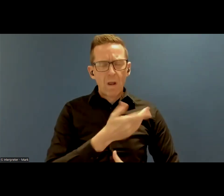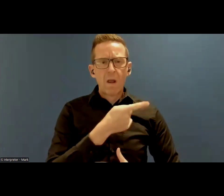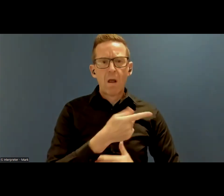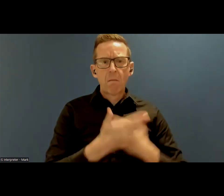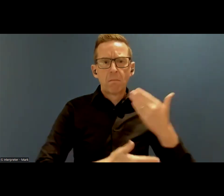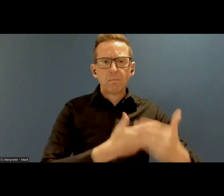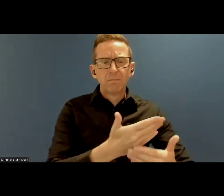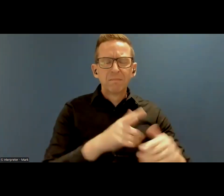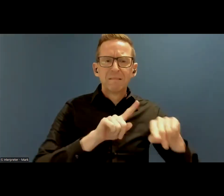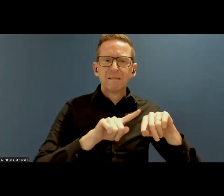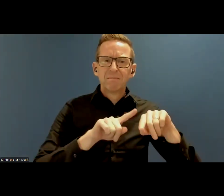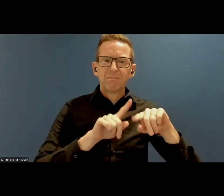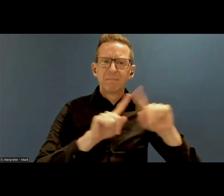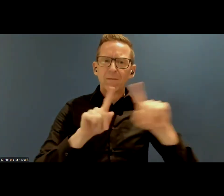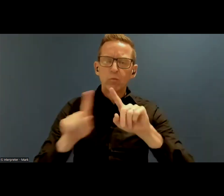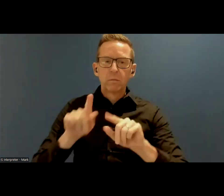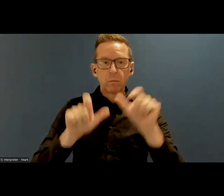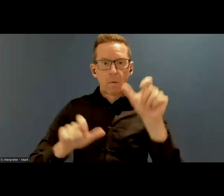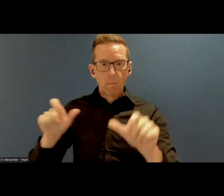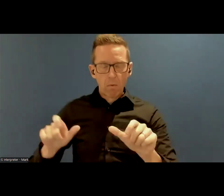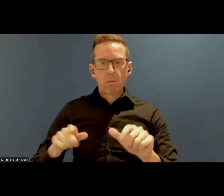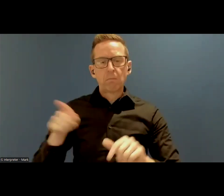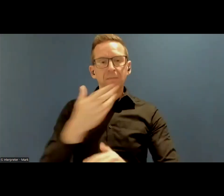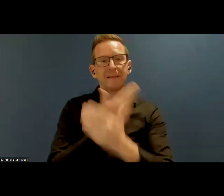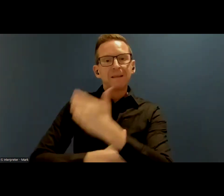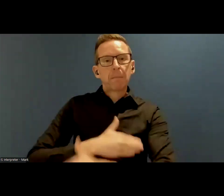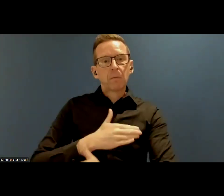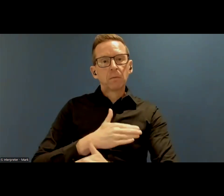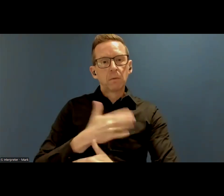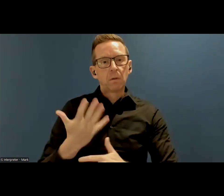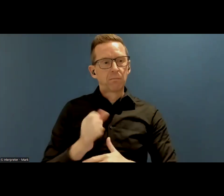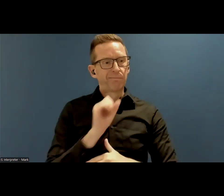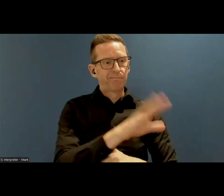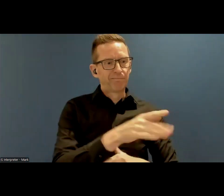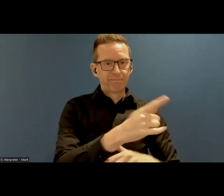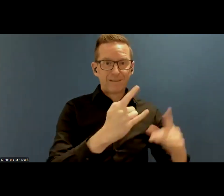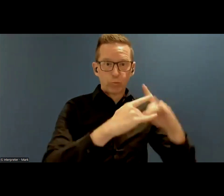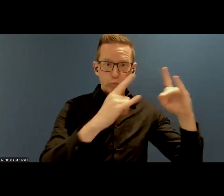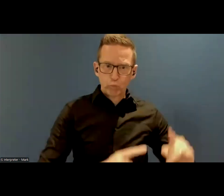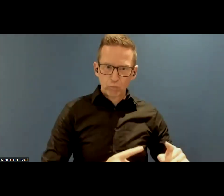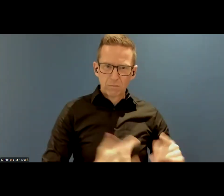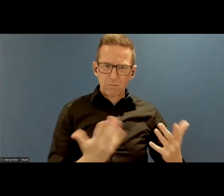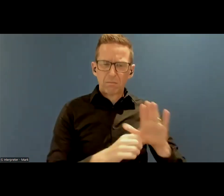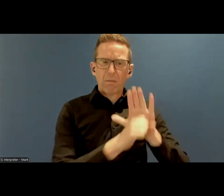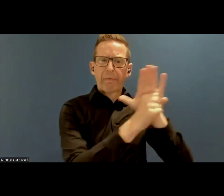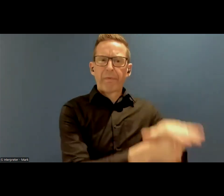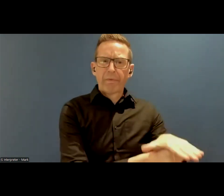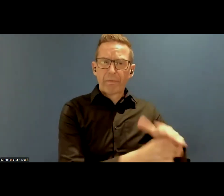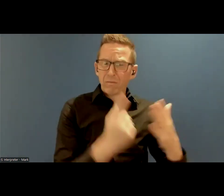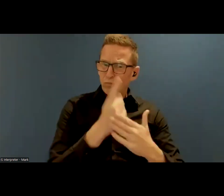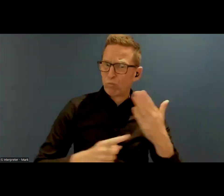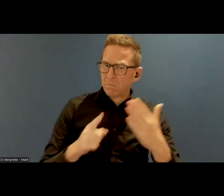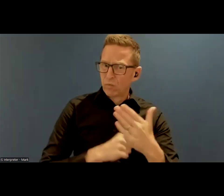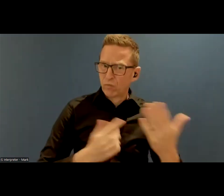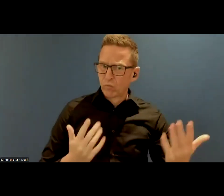citizens due to their disability, of which is part of discrimination. So